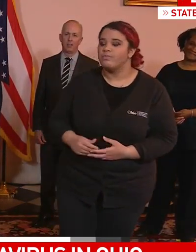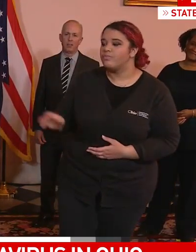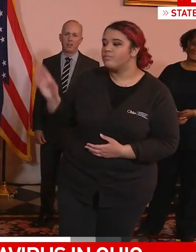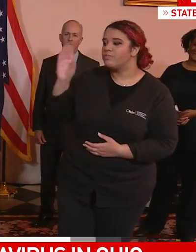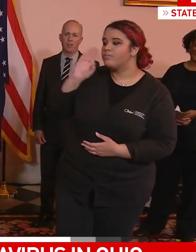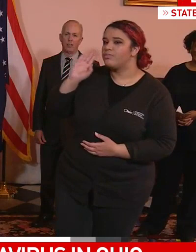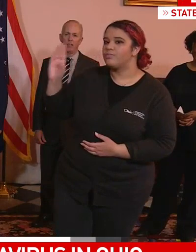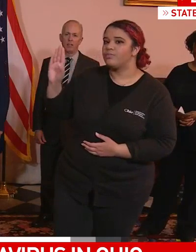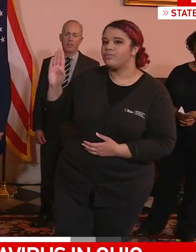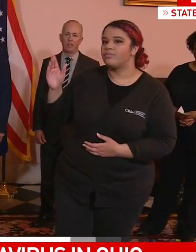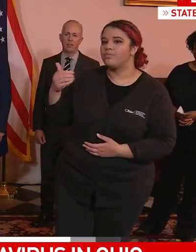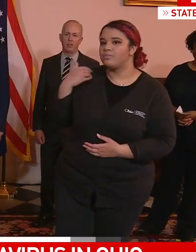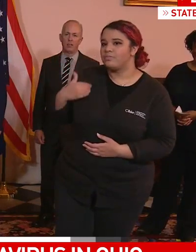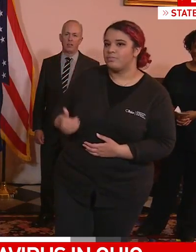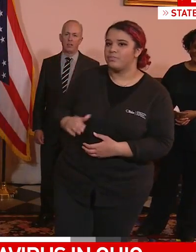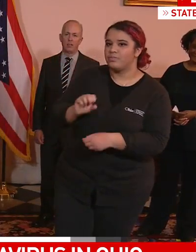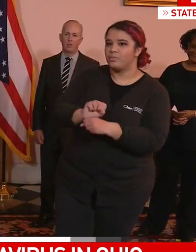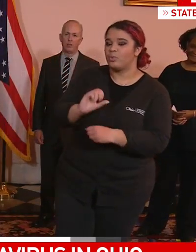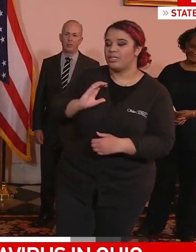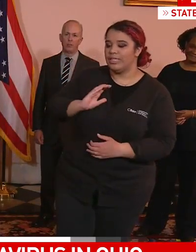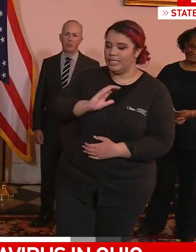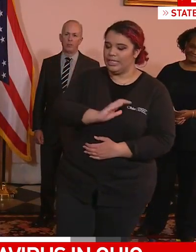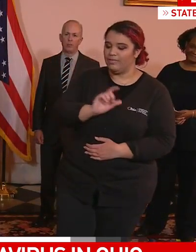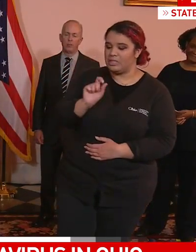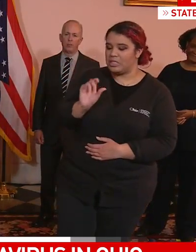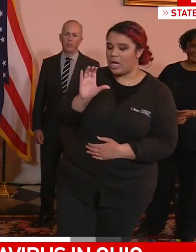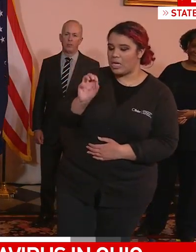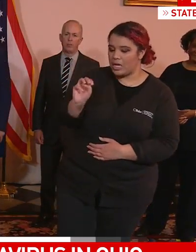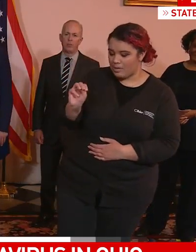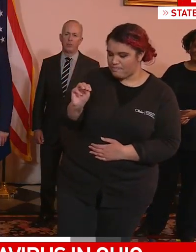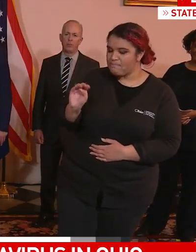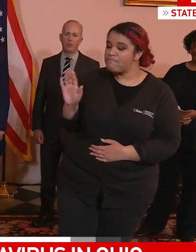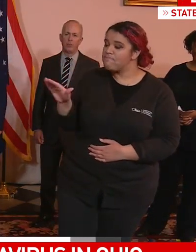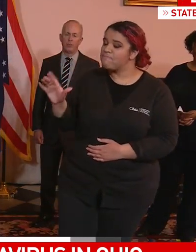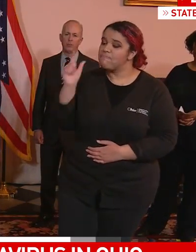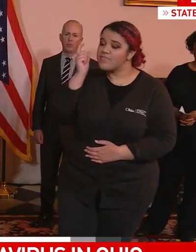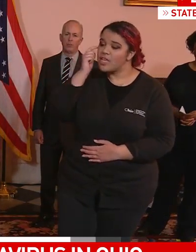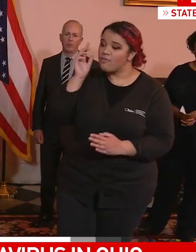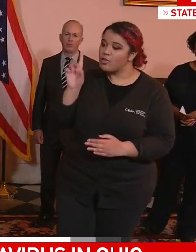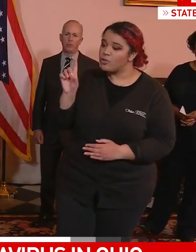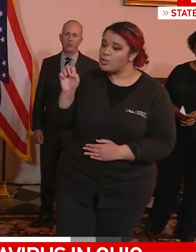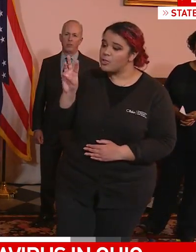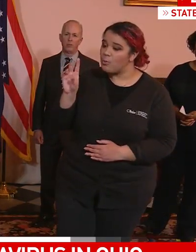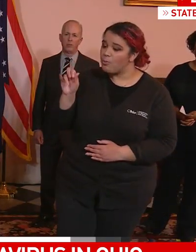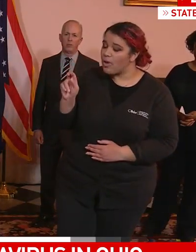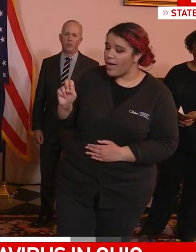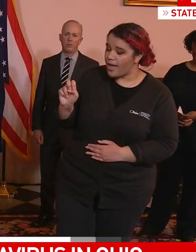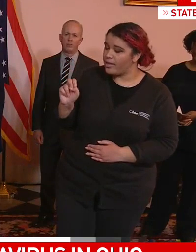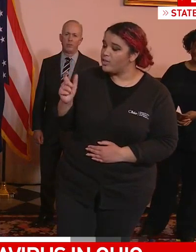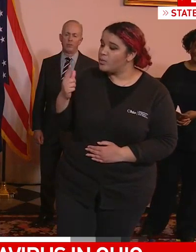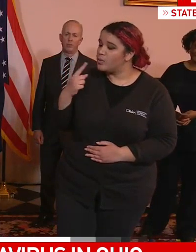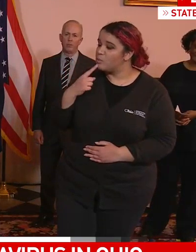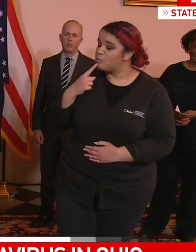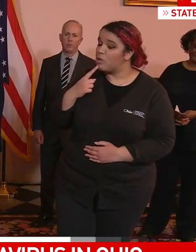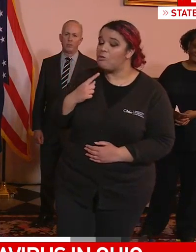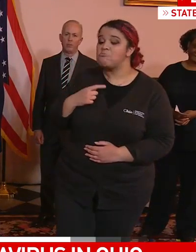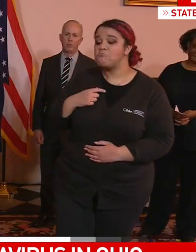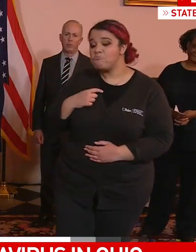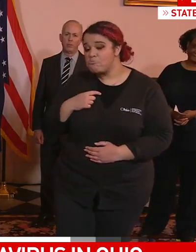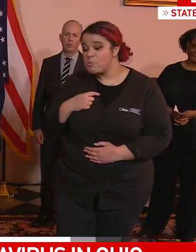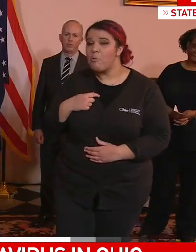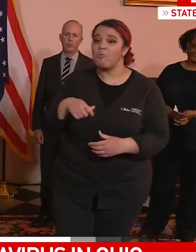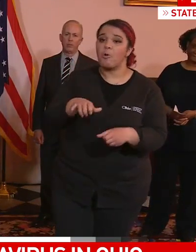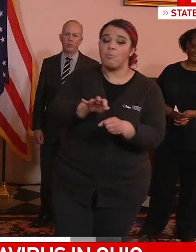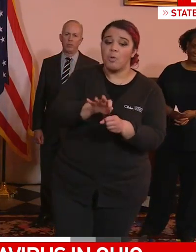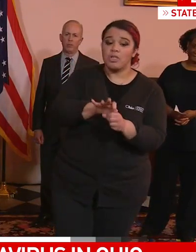This is Laura Hancock with Cleveland.com. Governor DeWine, you've said that maybe one of the solutions for reopening polling places